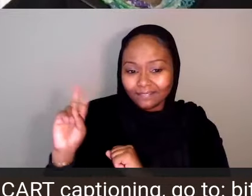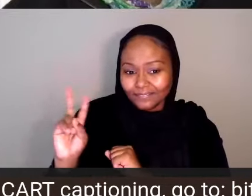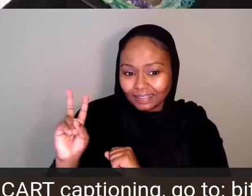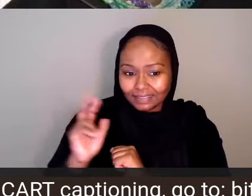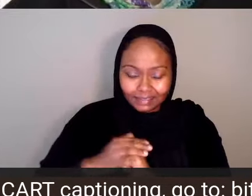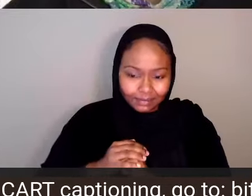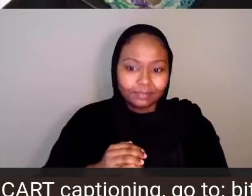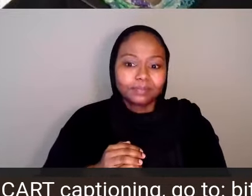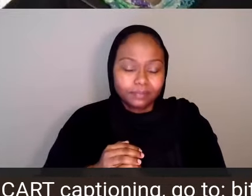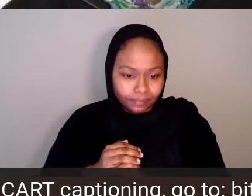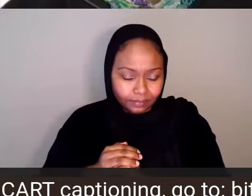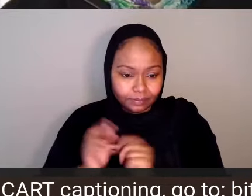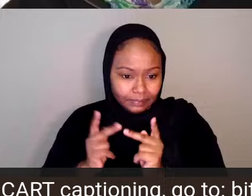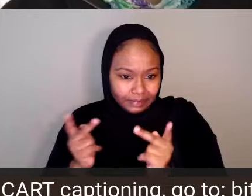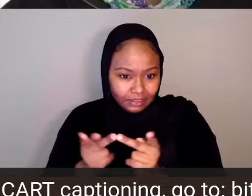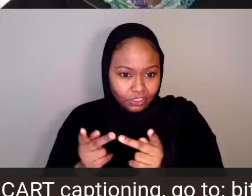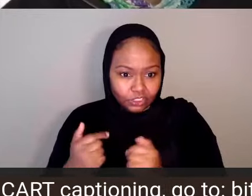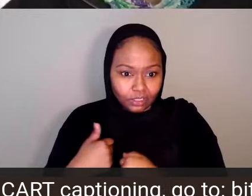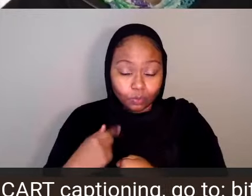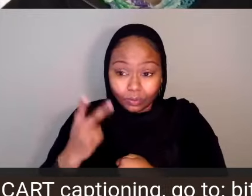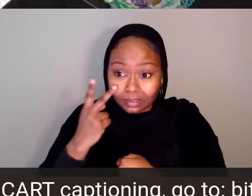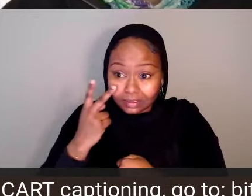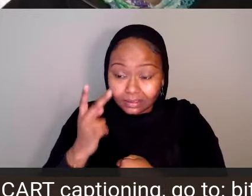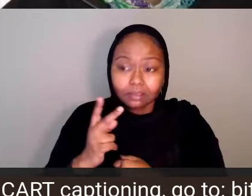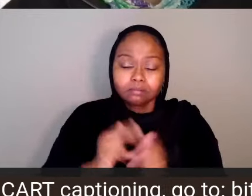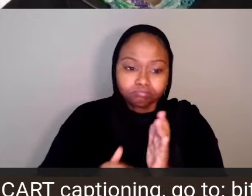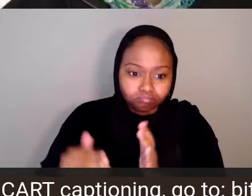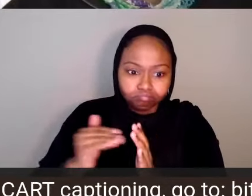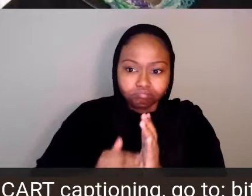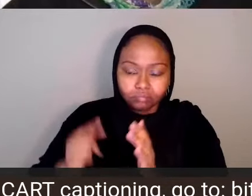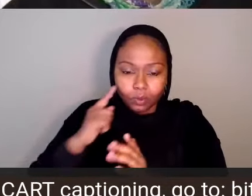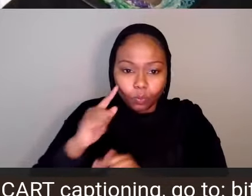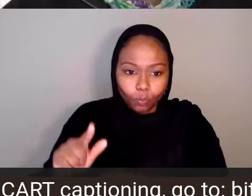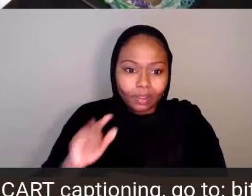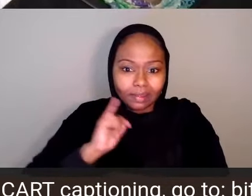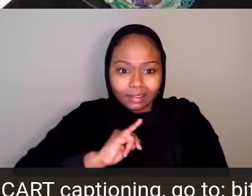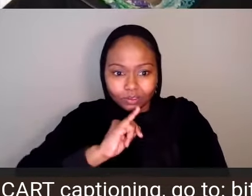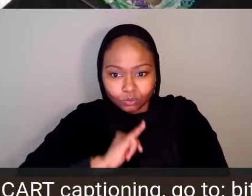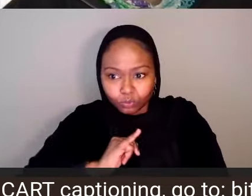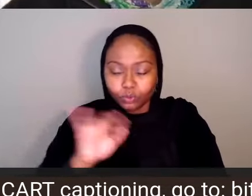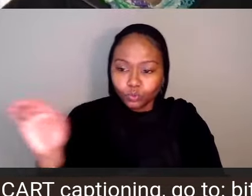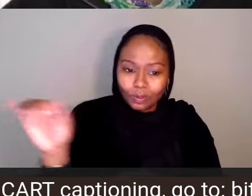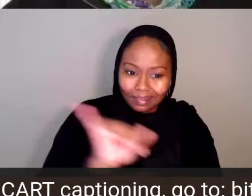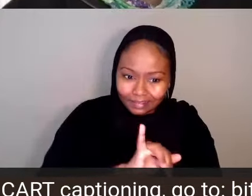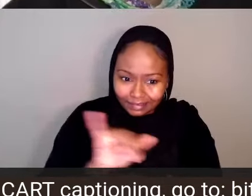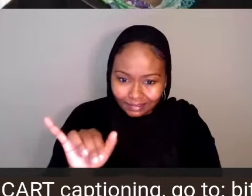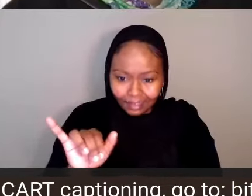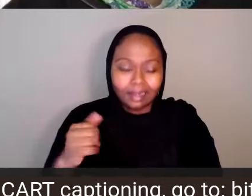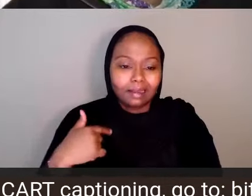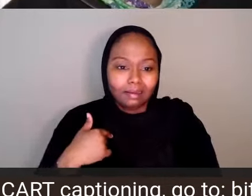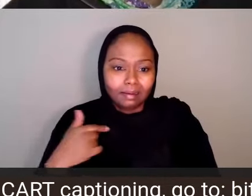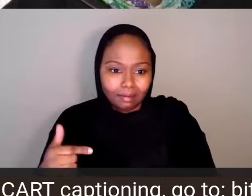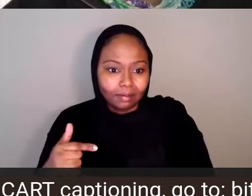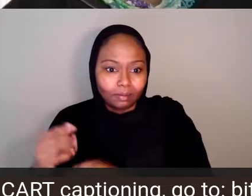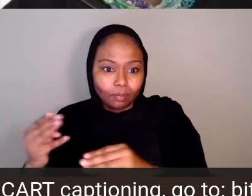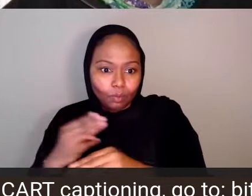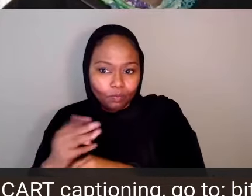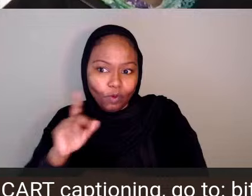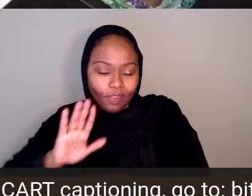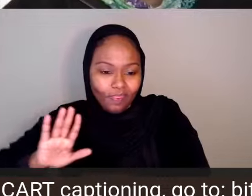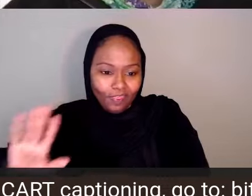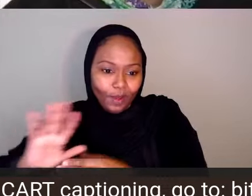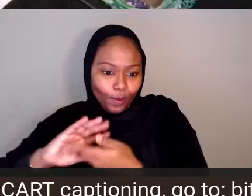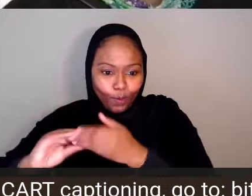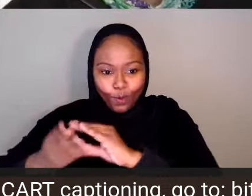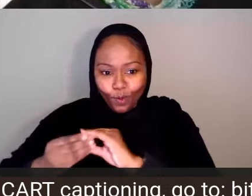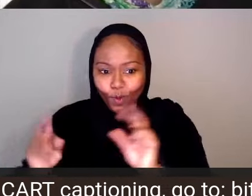endured remarkably, with countries such as Israel emulating the same to construct its own narrative of unique